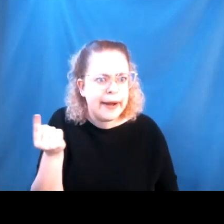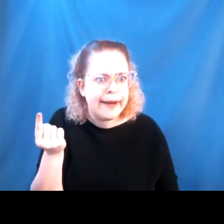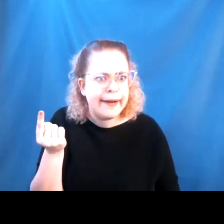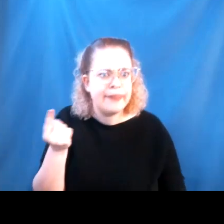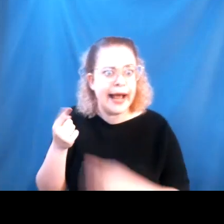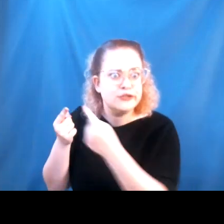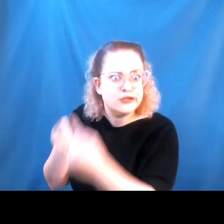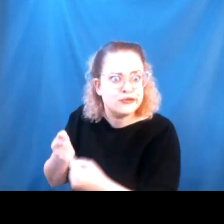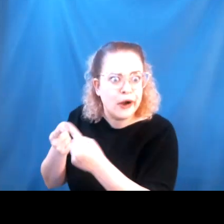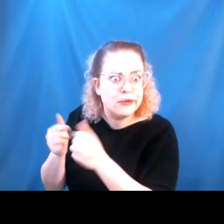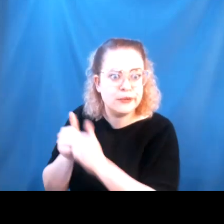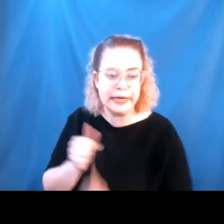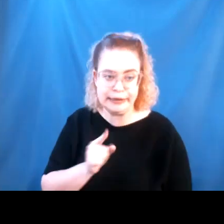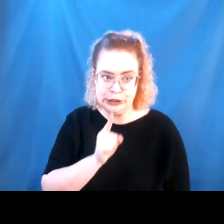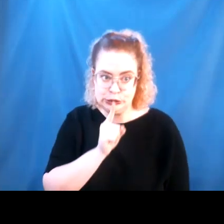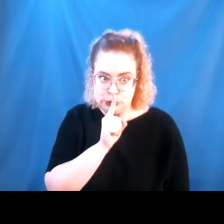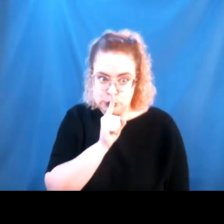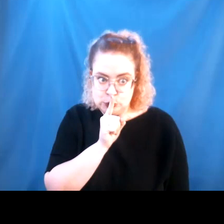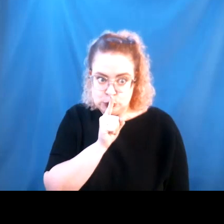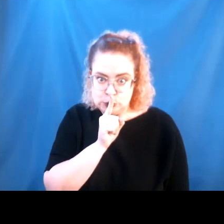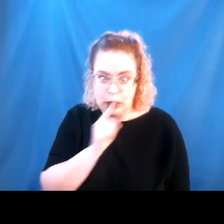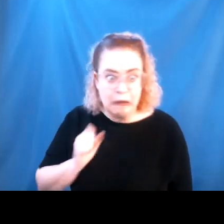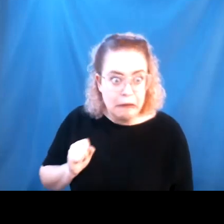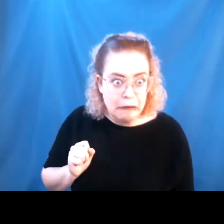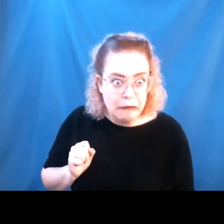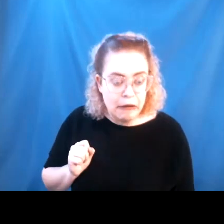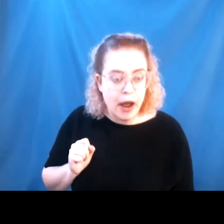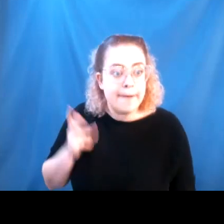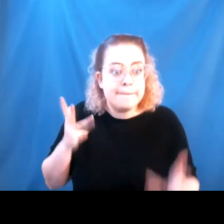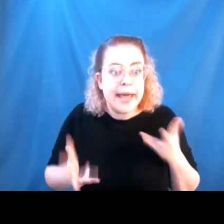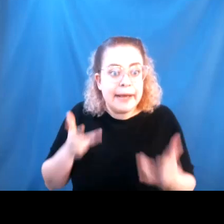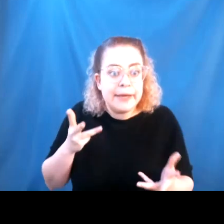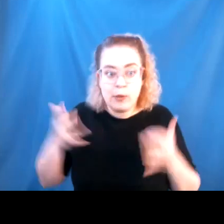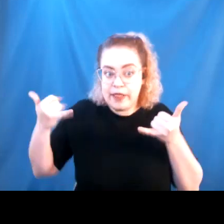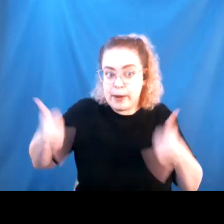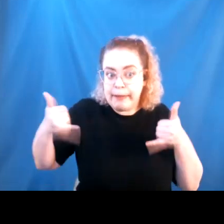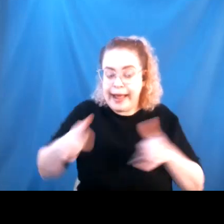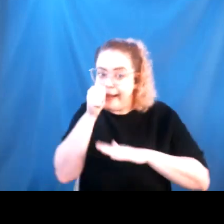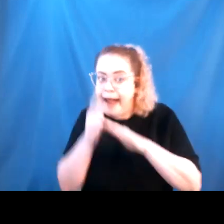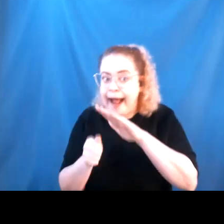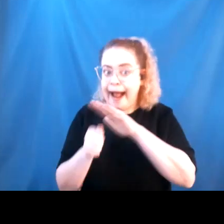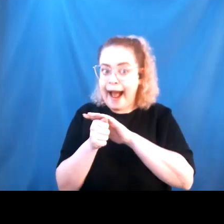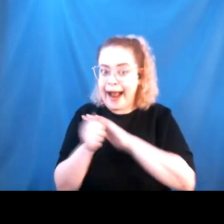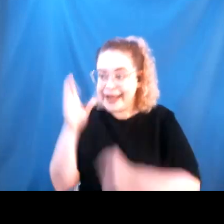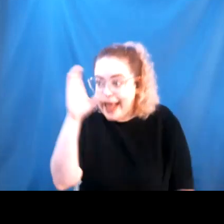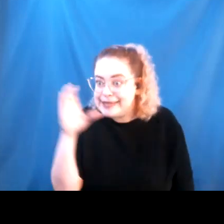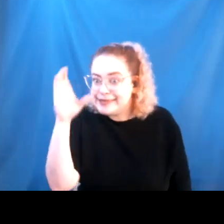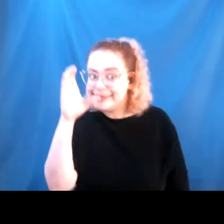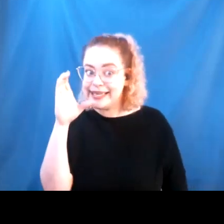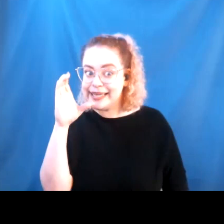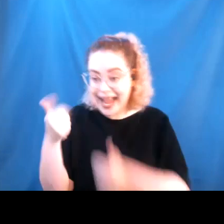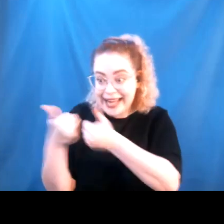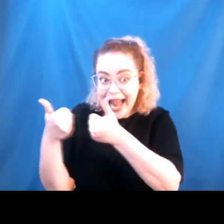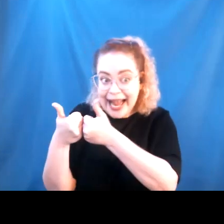with shh, either when they're playing hide and seek, like in this story, or maybe in the classroom. I'm sure that